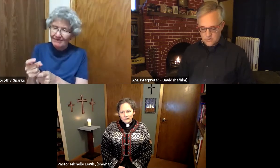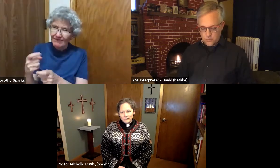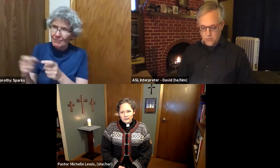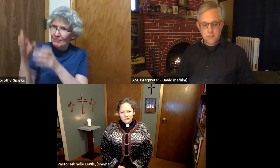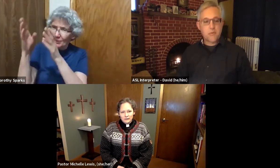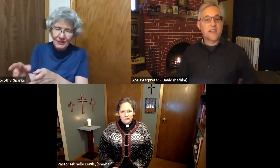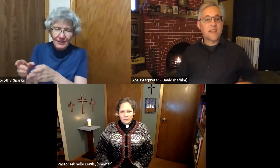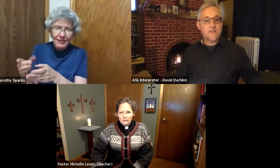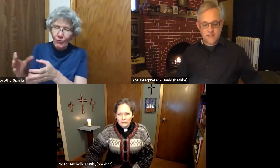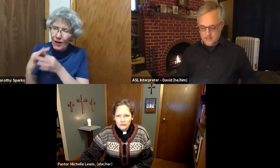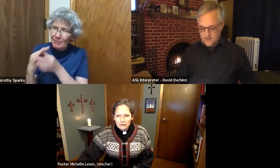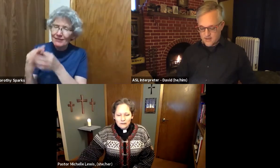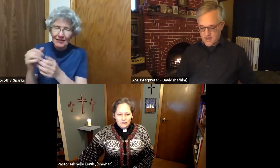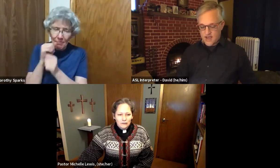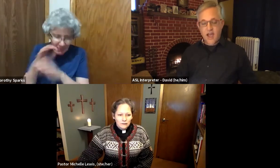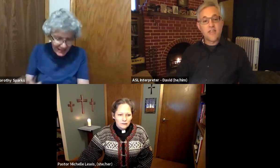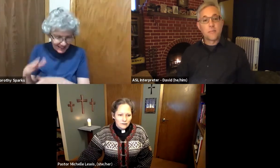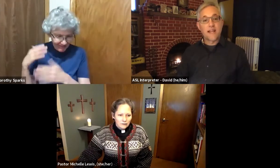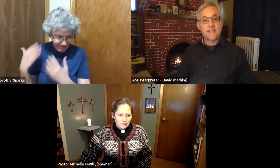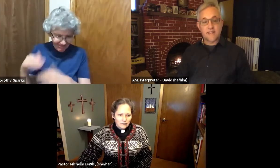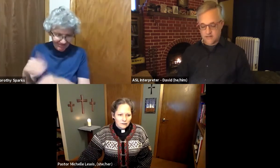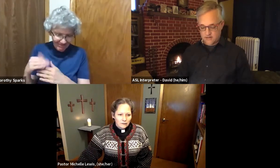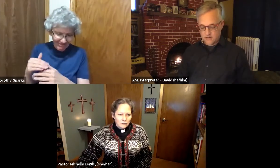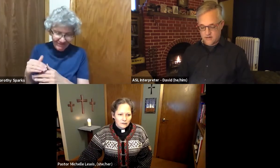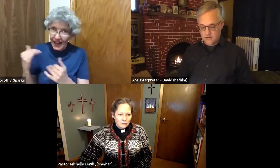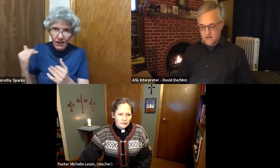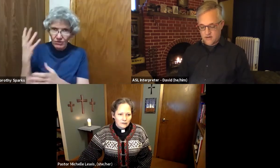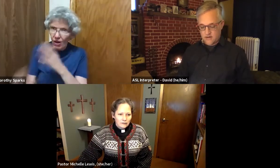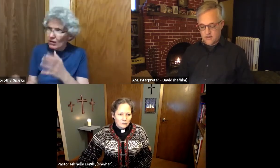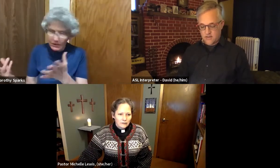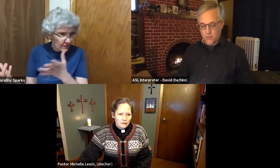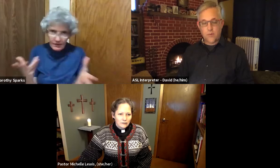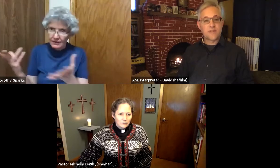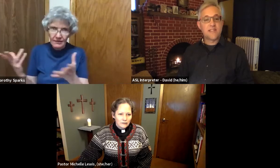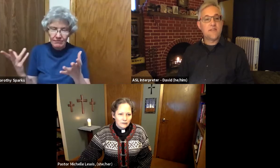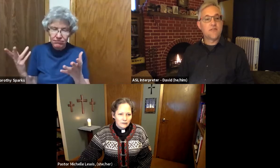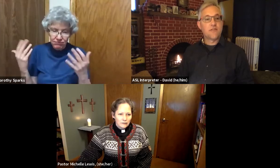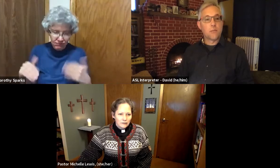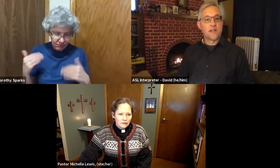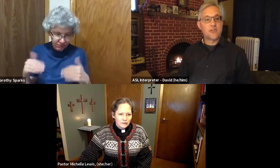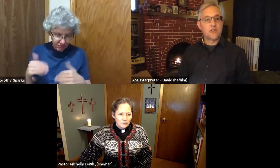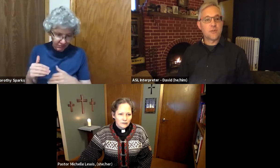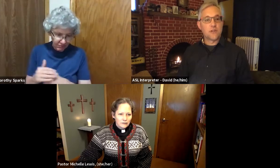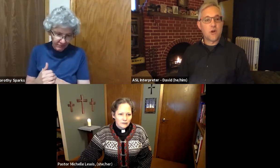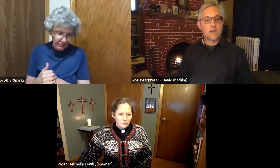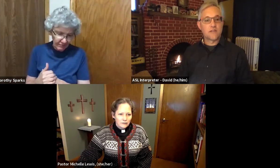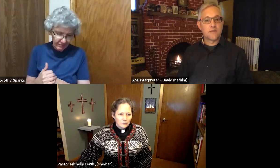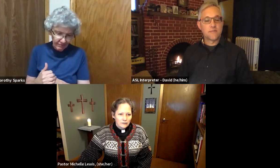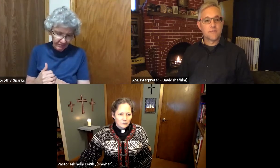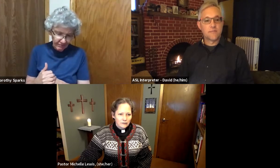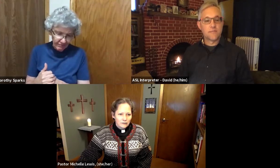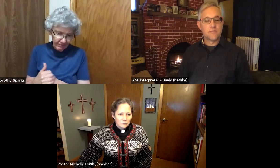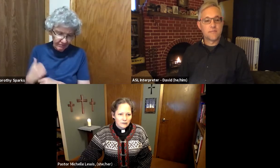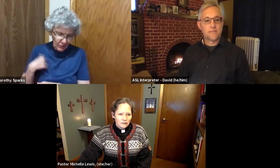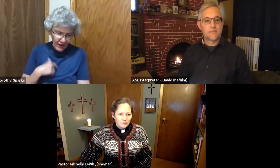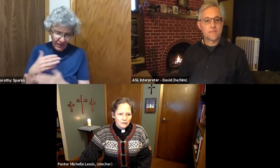Second, we remember the gifts and the blessings that we received from relationships lost.